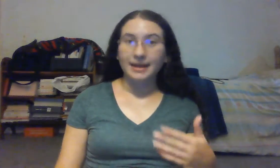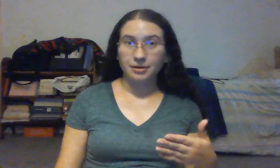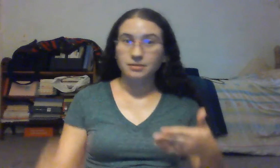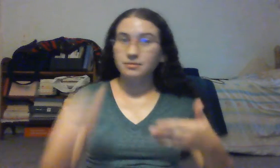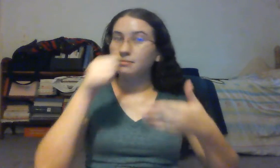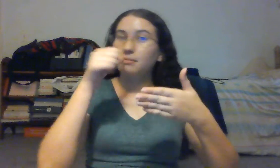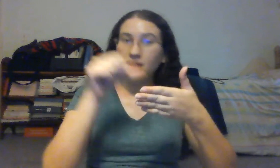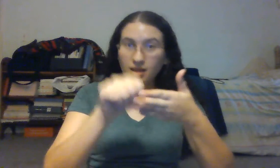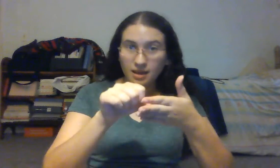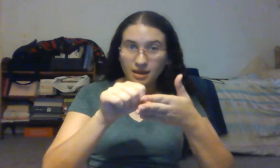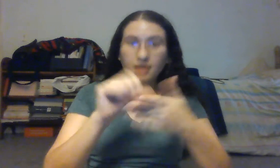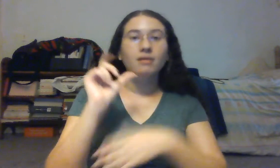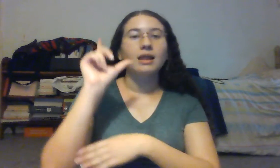letter.